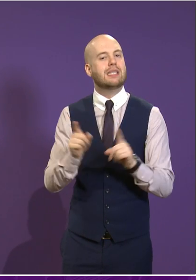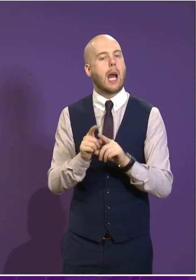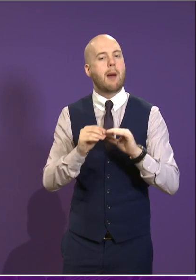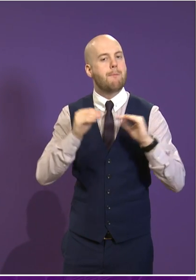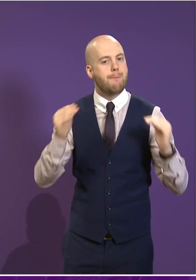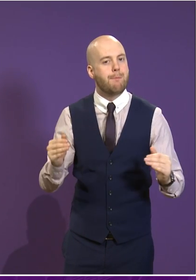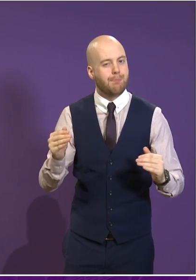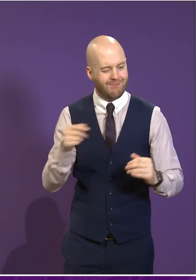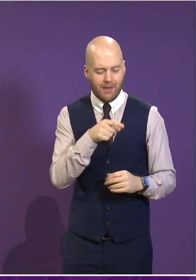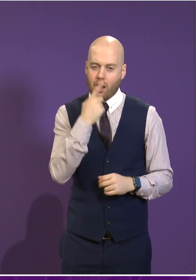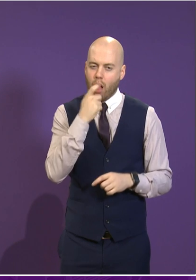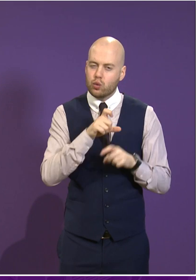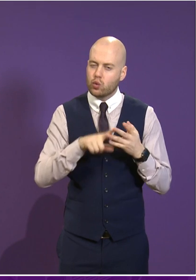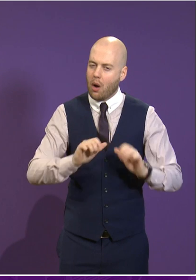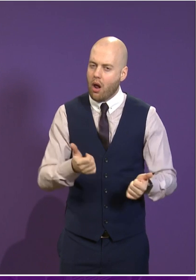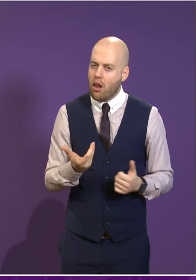performed well.